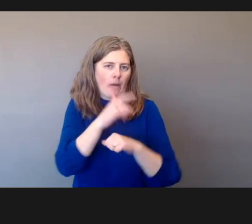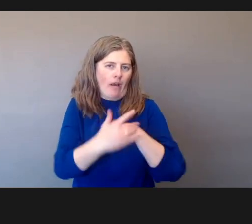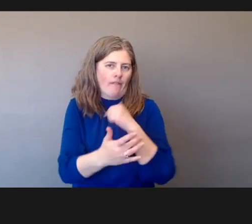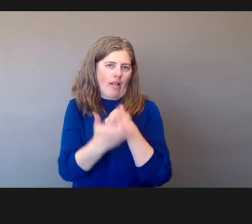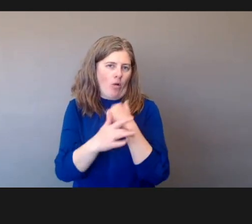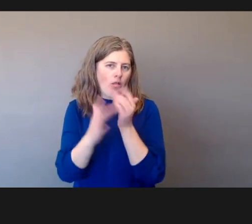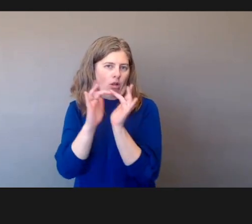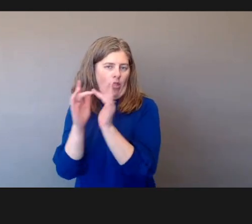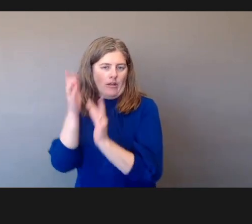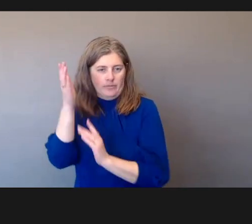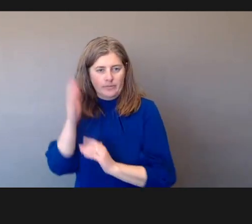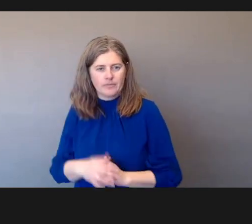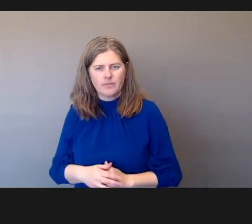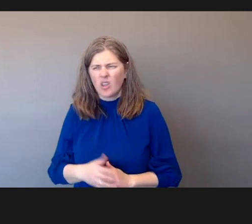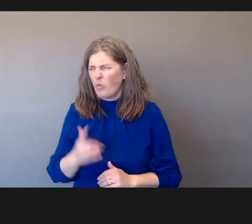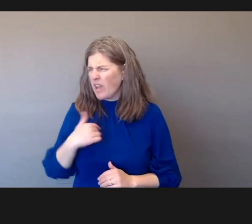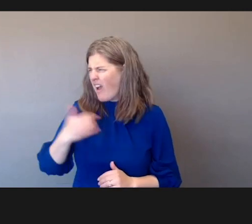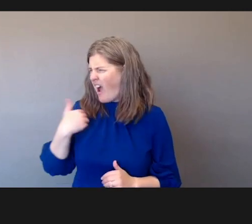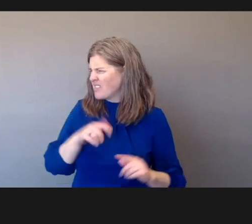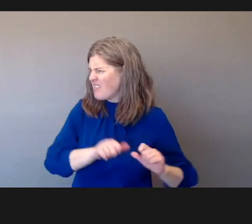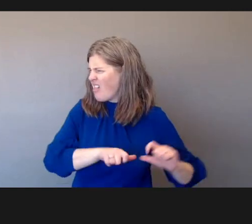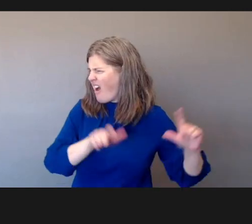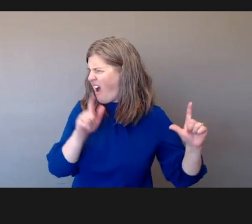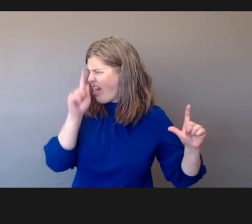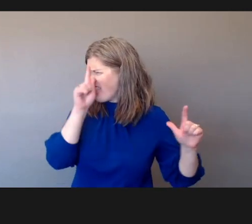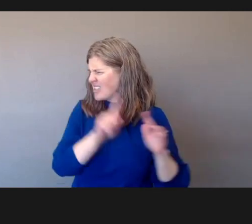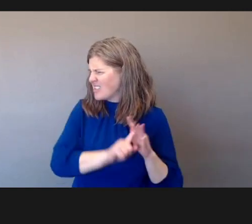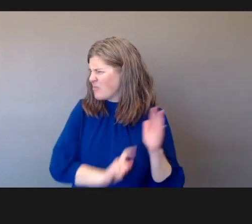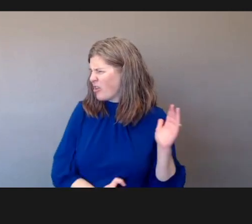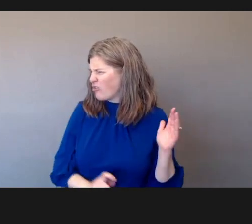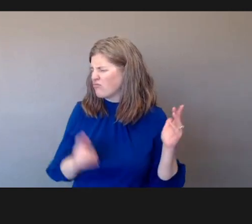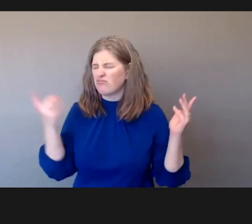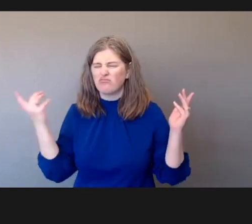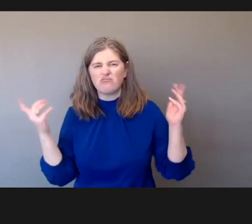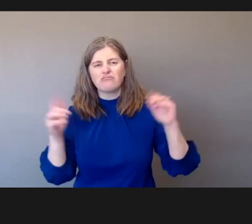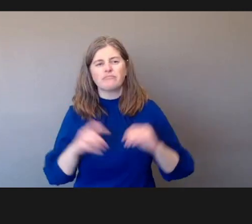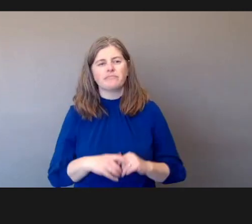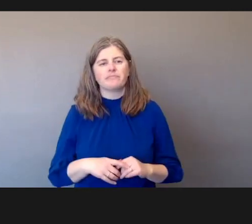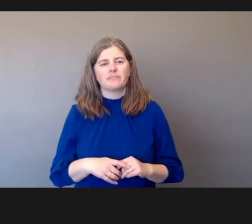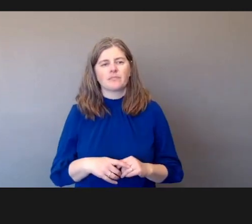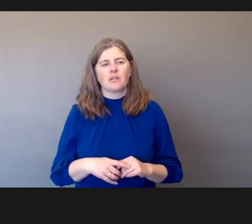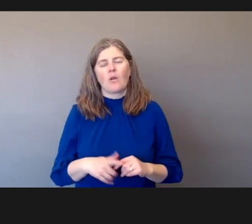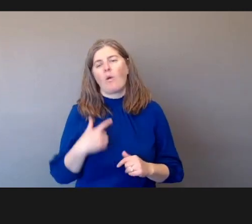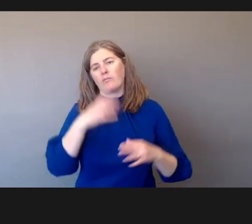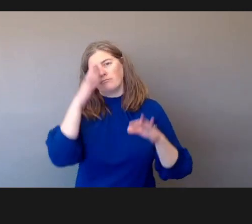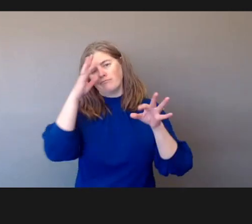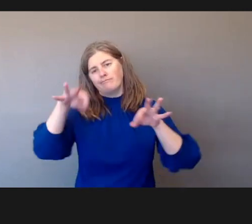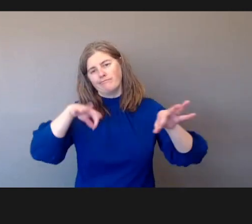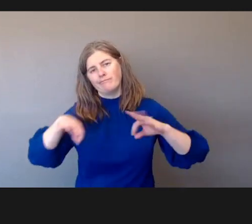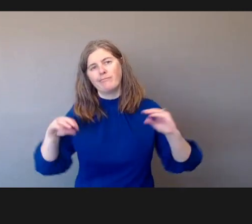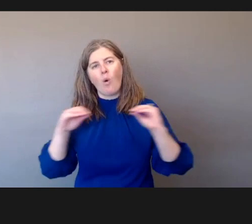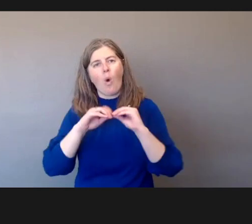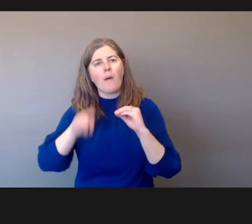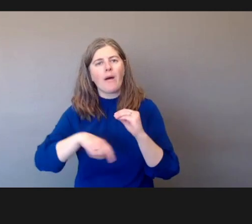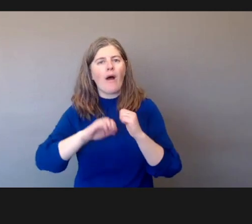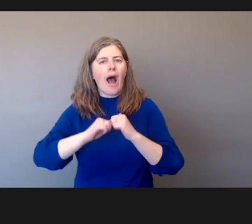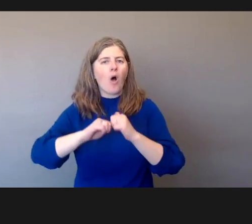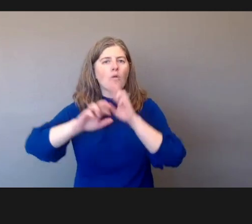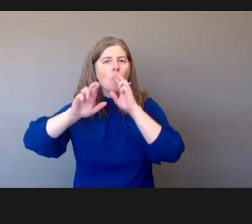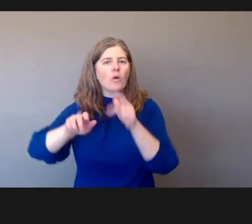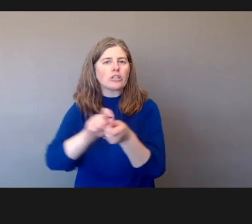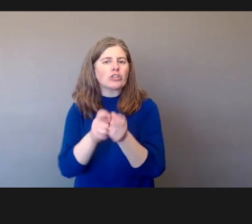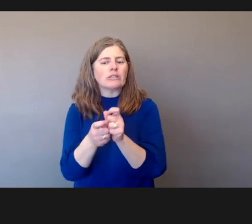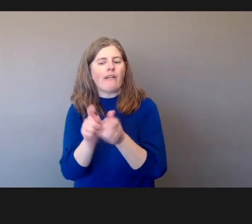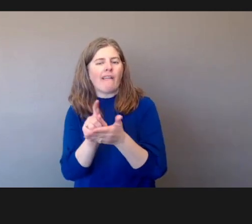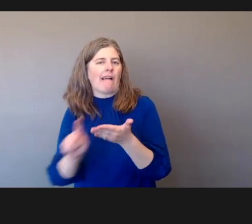online. We had a slide about that, but I think it might have disappeared. So we're going to tell you a lot more about reporting changes